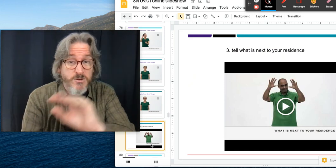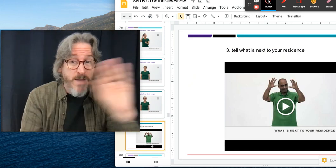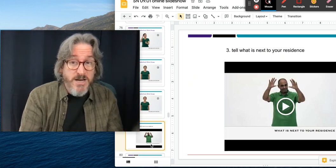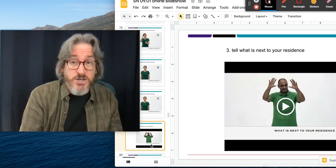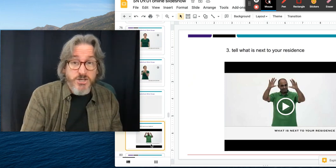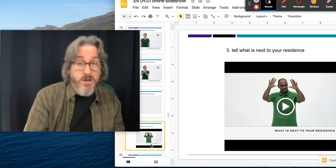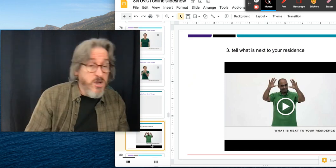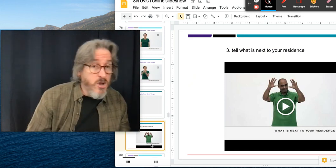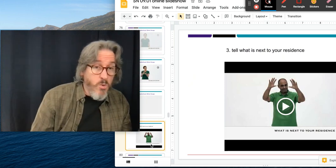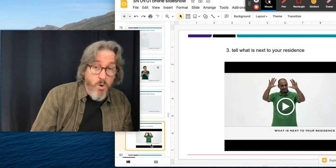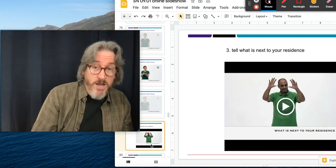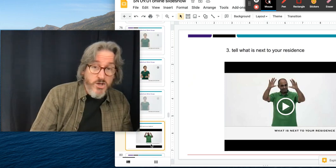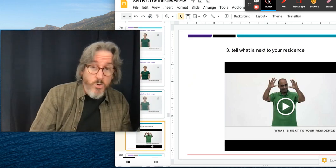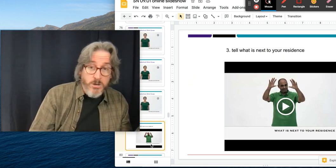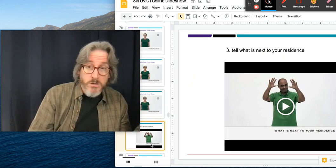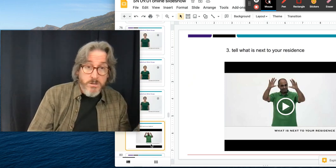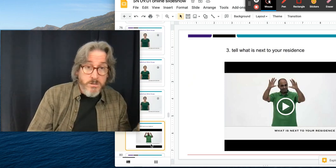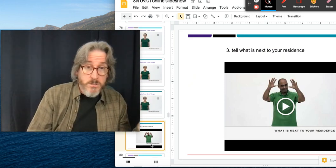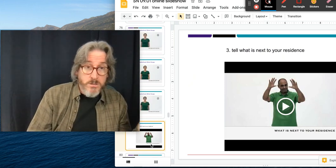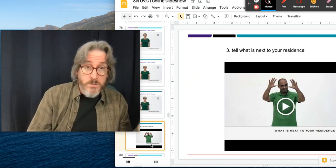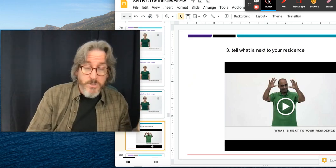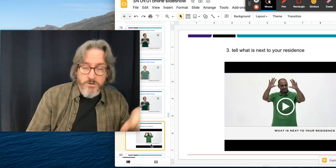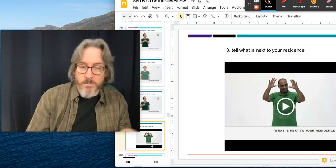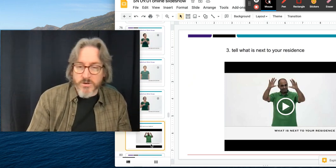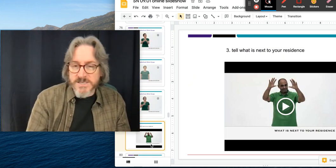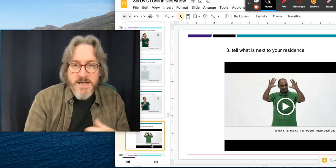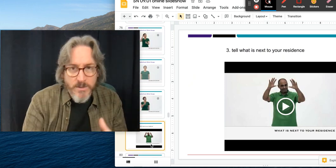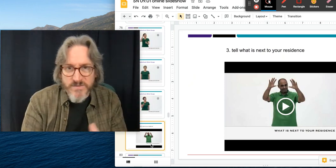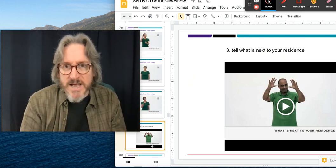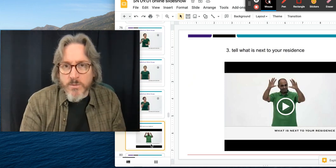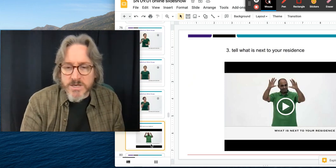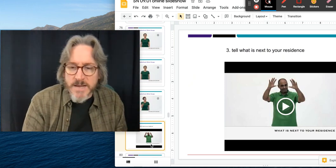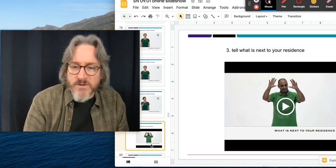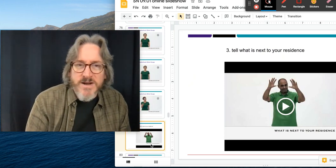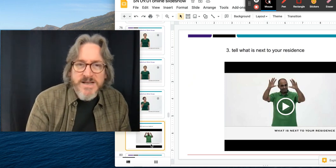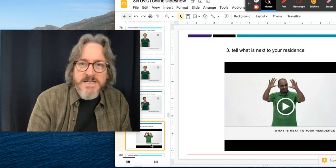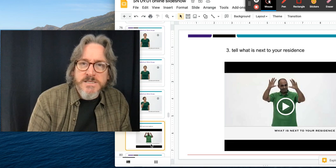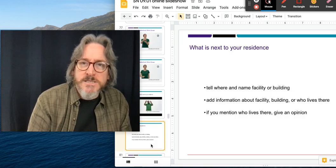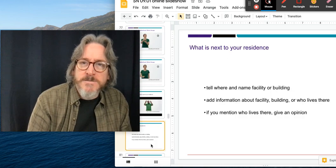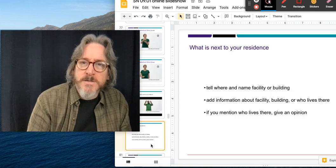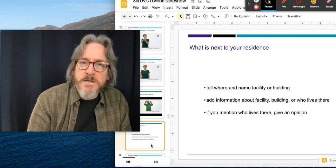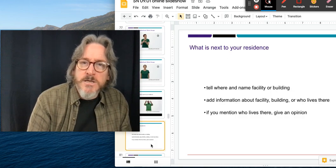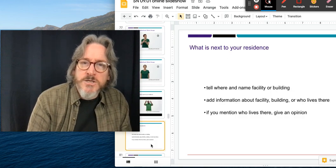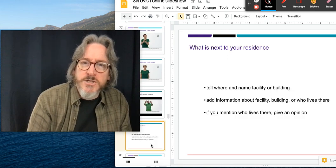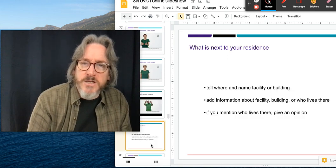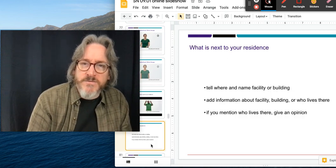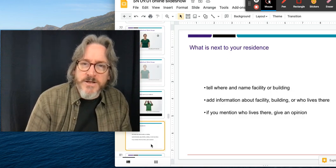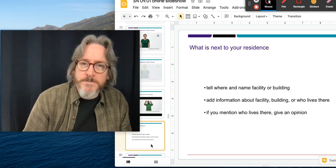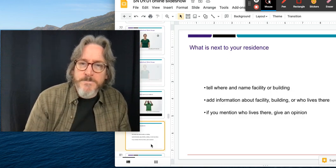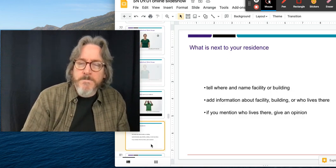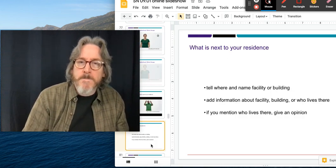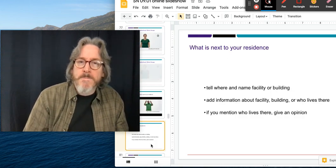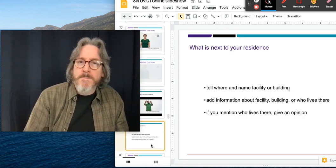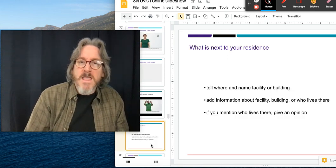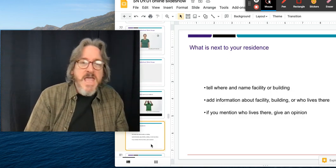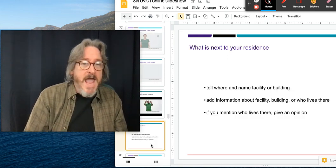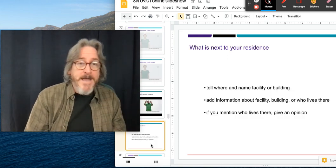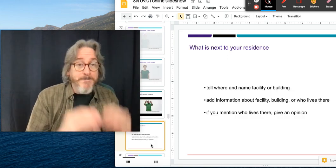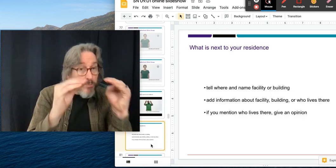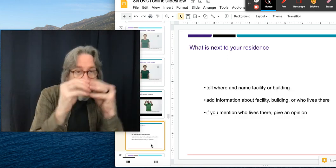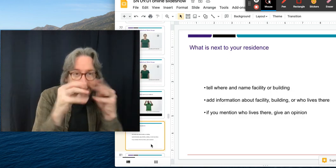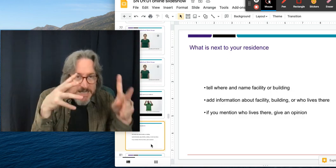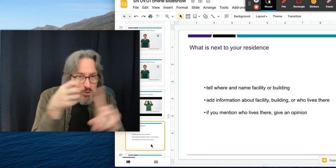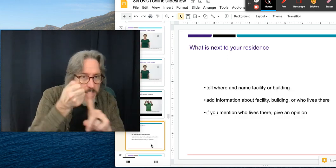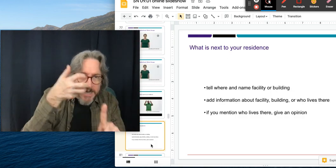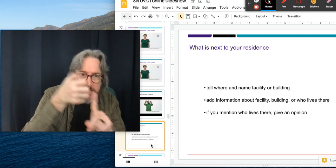numbers here match what your number is. Then we've got what type of residence do you live in?